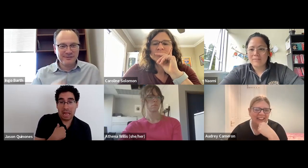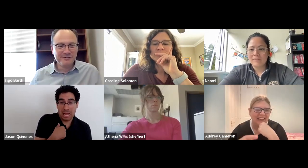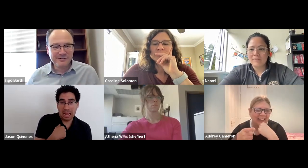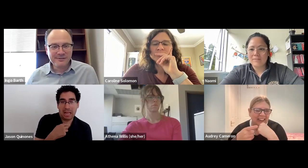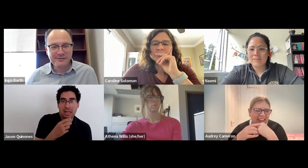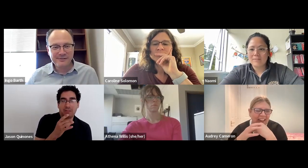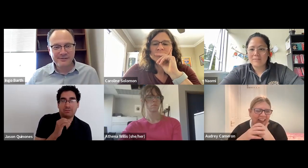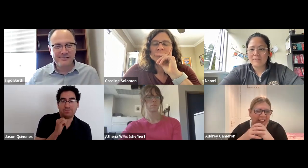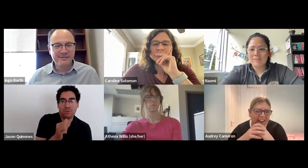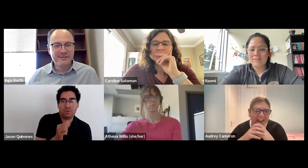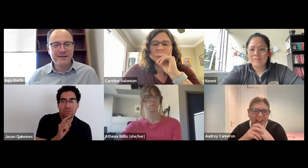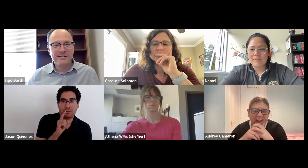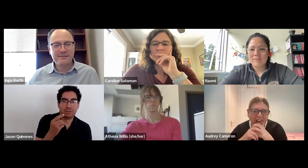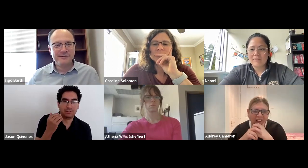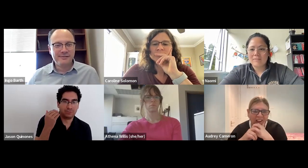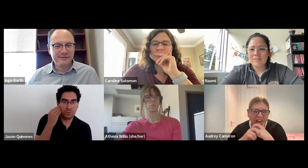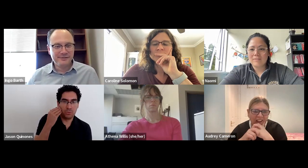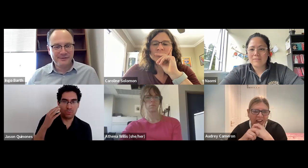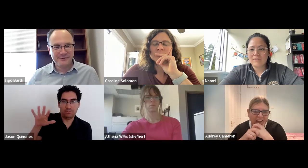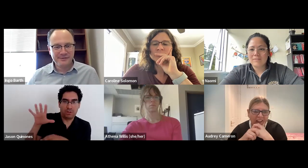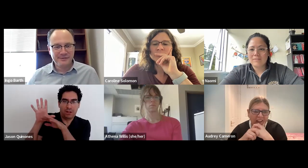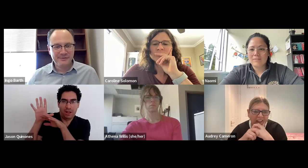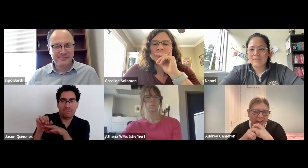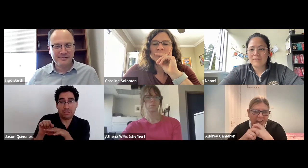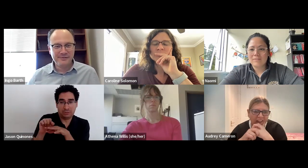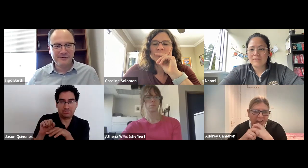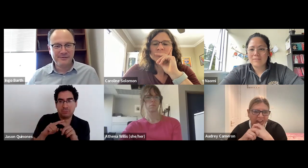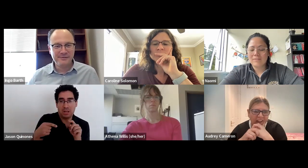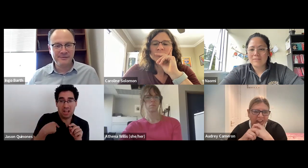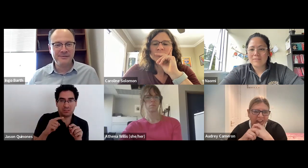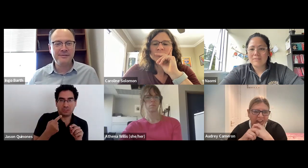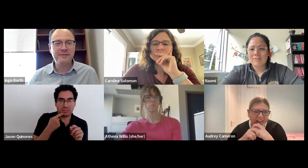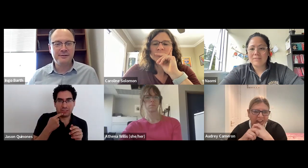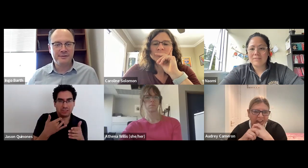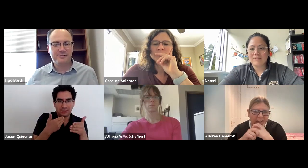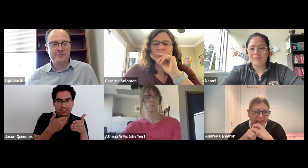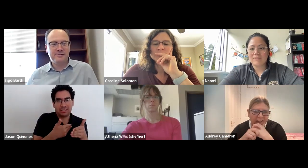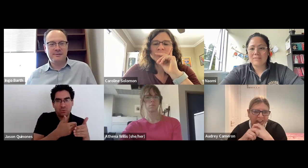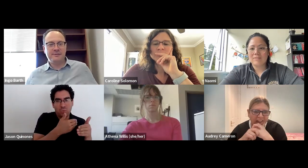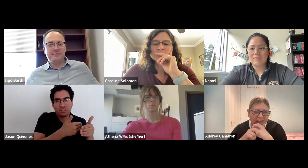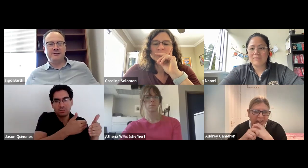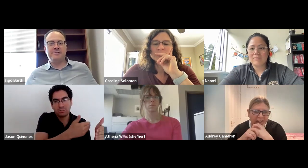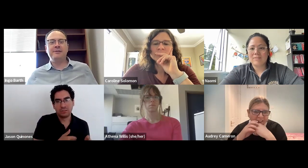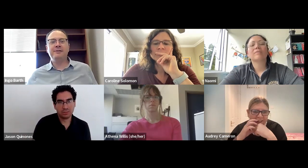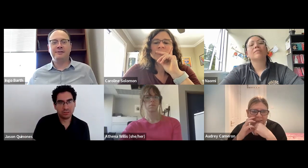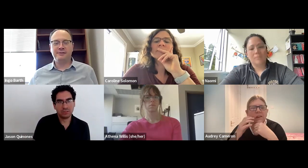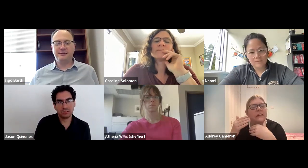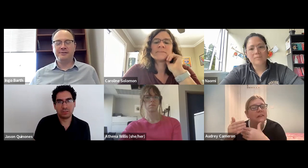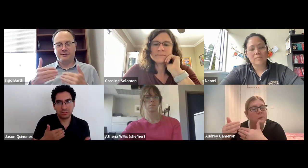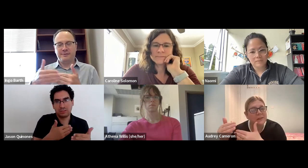Jason? I don't really know what's conventional, but this is how we